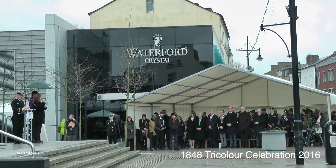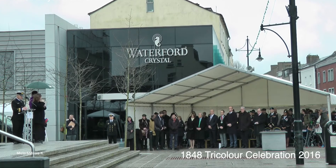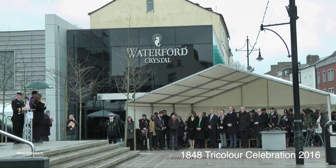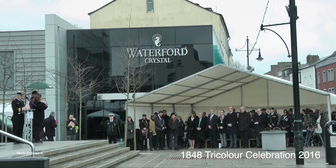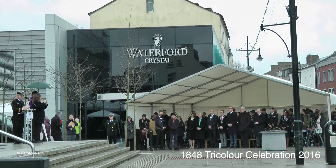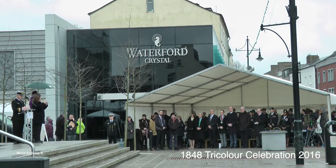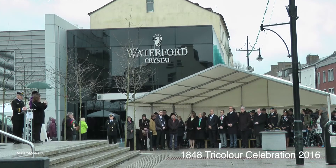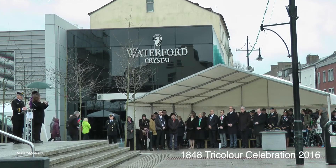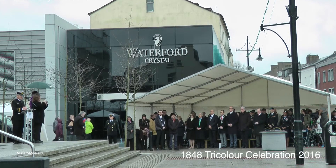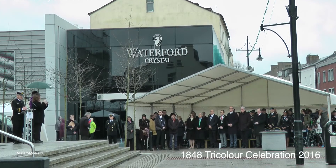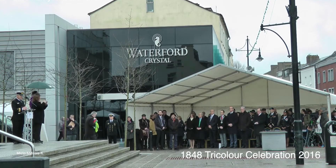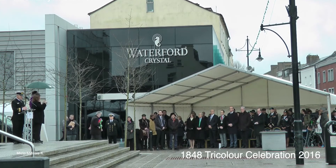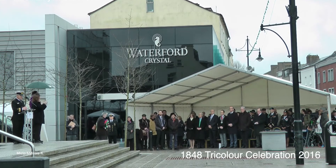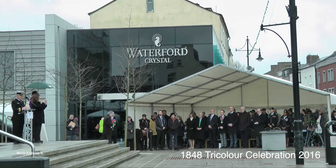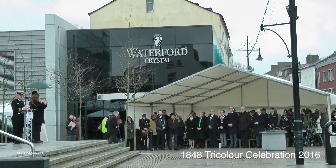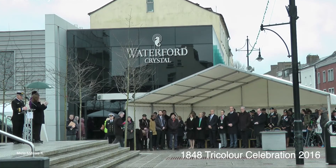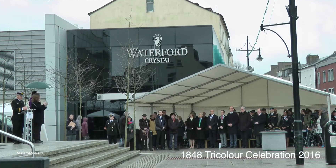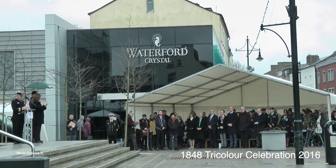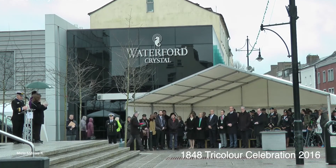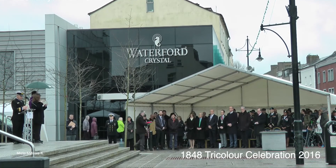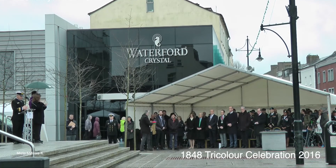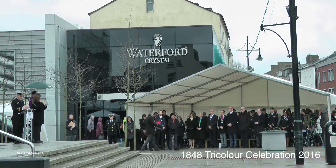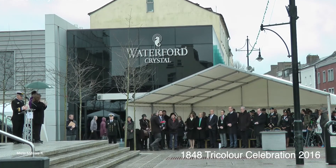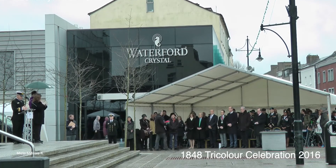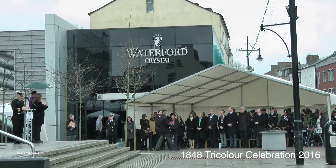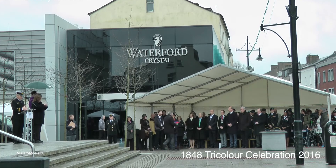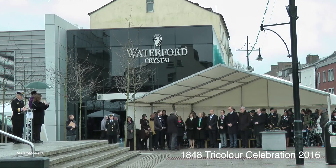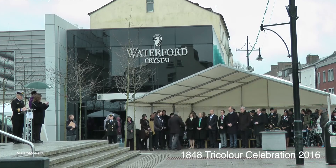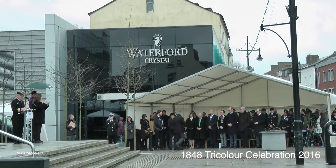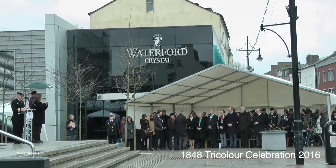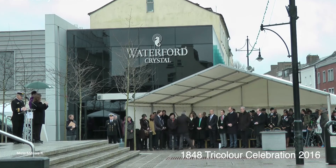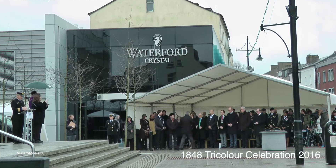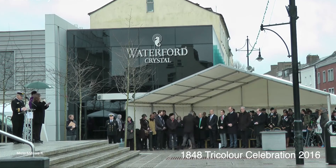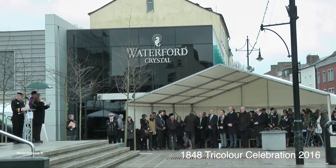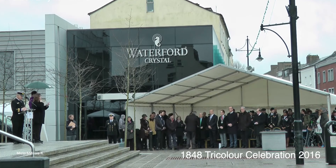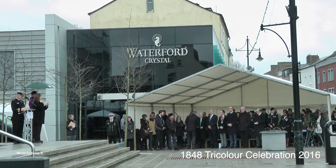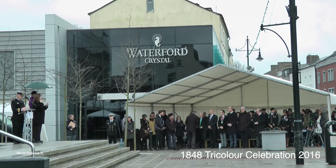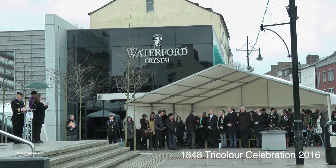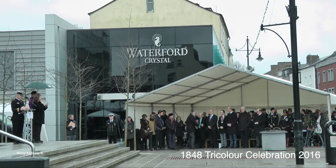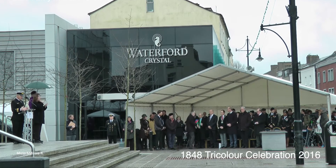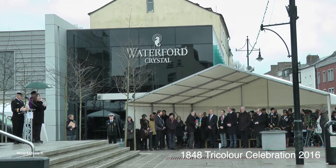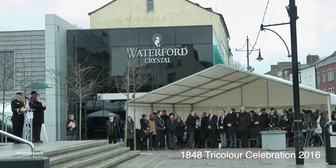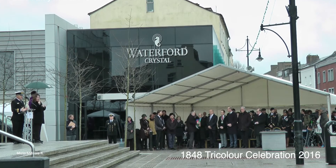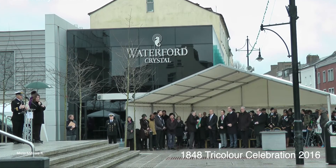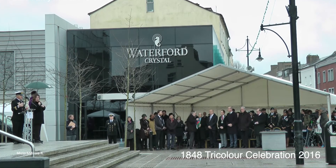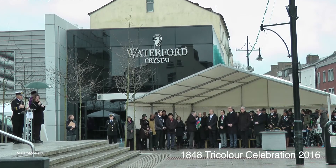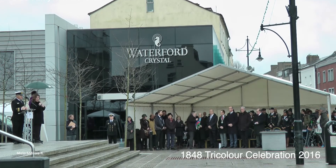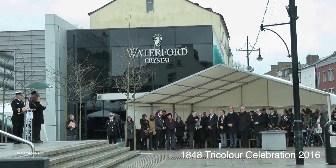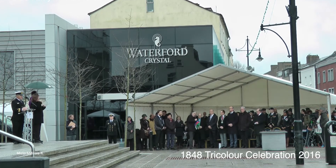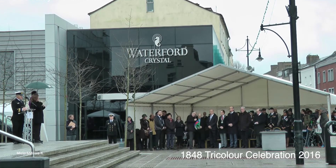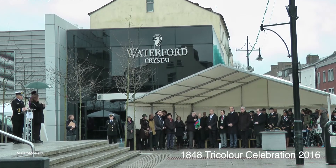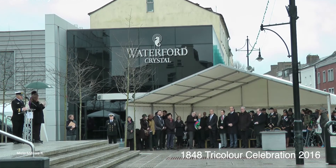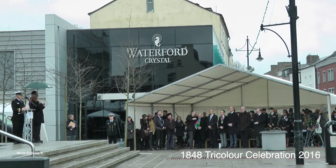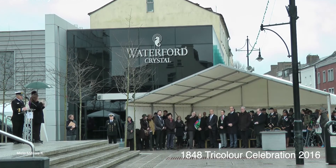a part of the 2016 centenary ceremony in Dublin. And the piece is called Departing Glass, and this